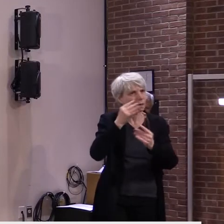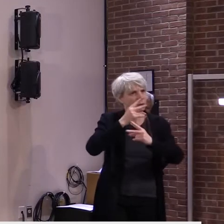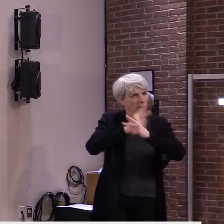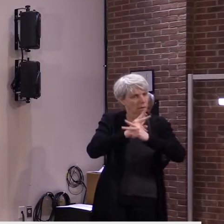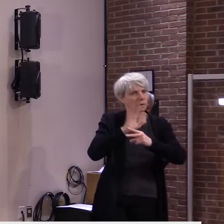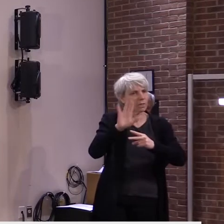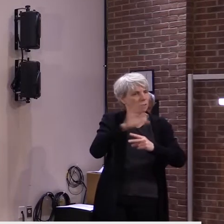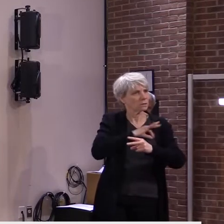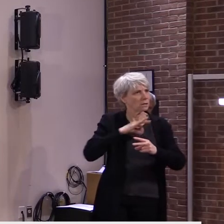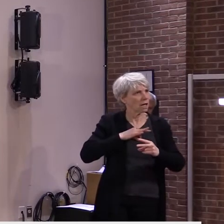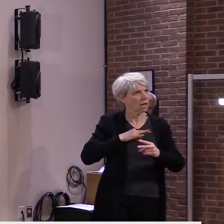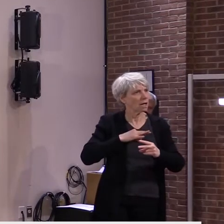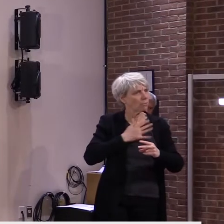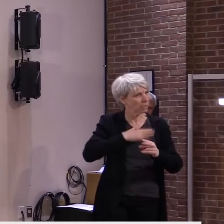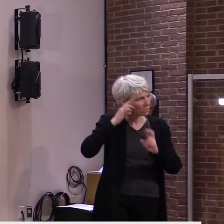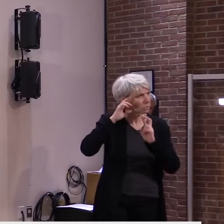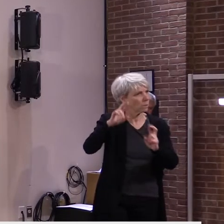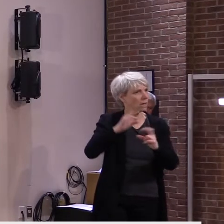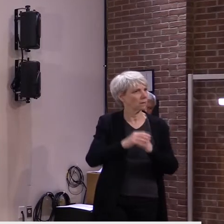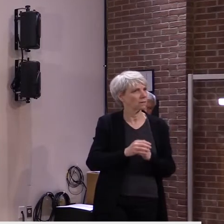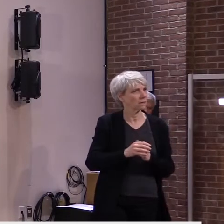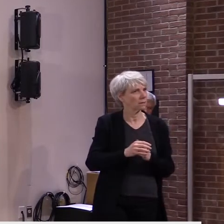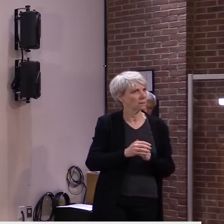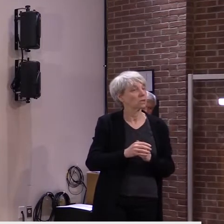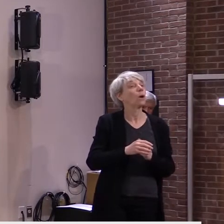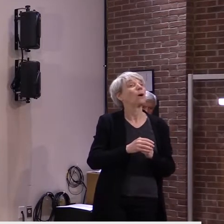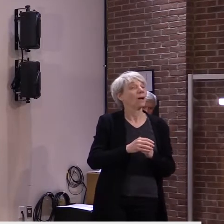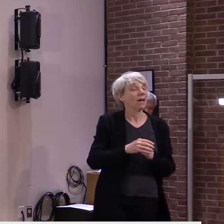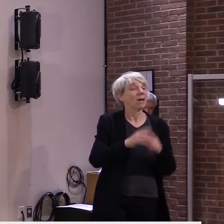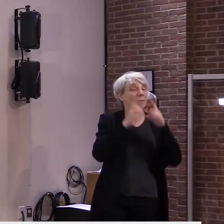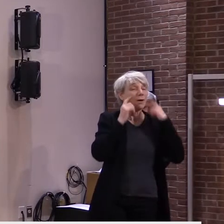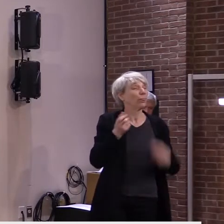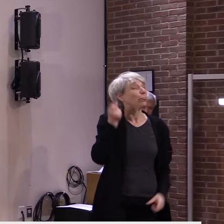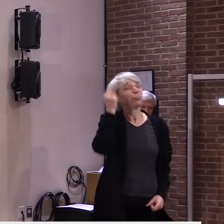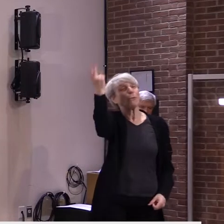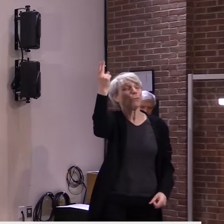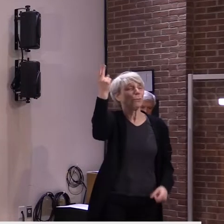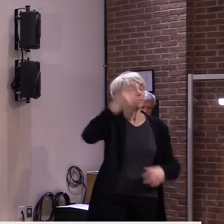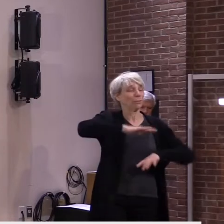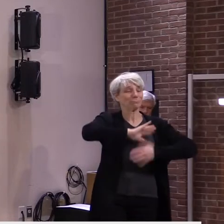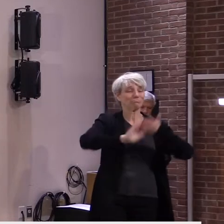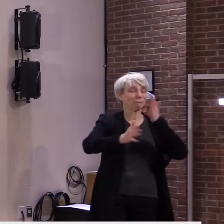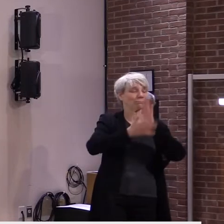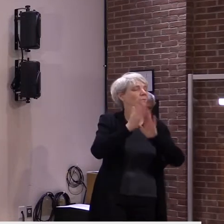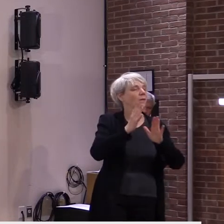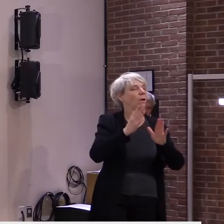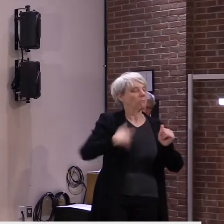staff. That is why you should continue to keep a mask with you when